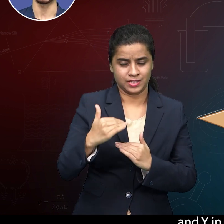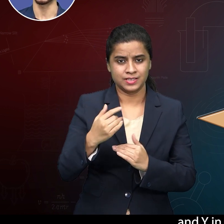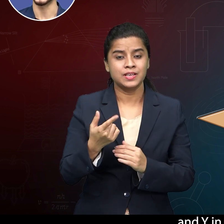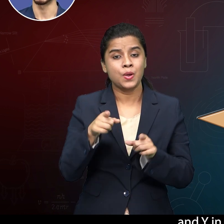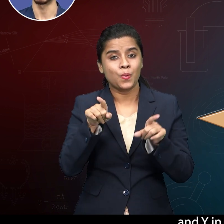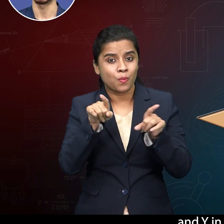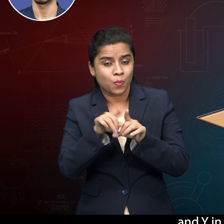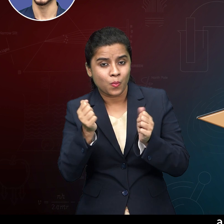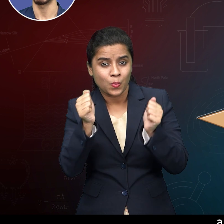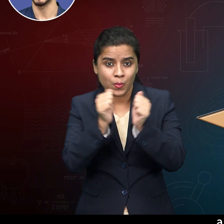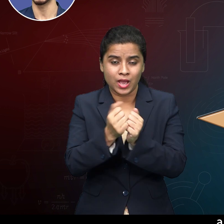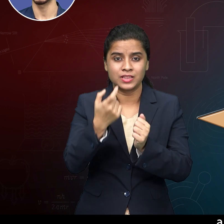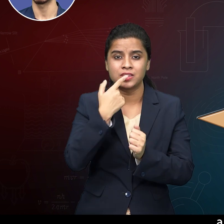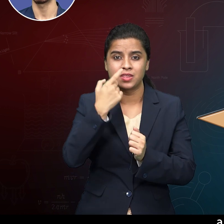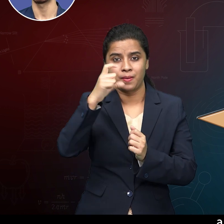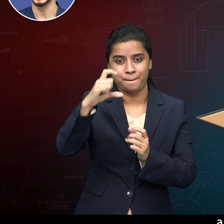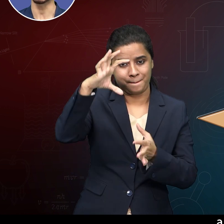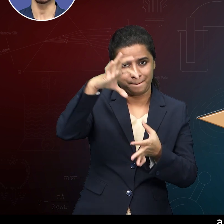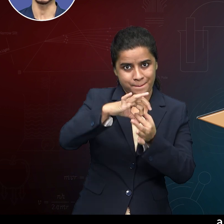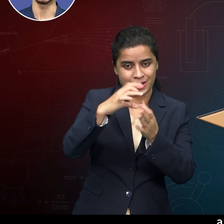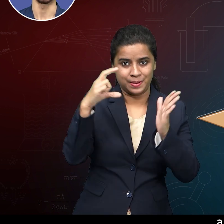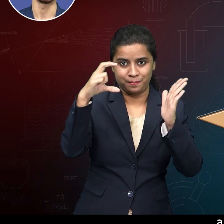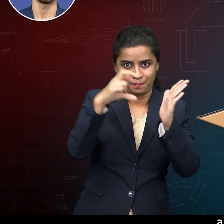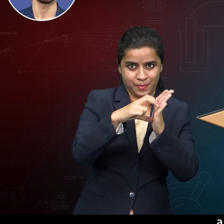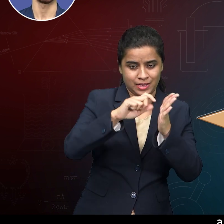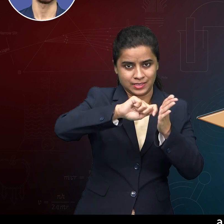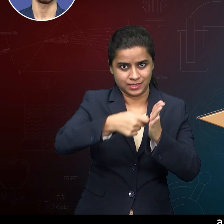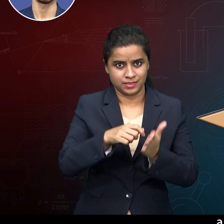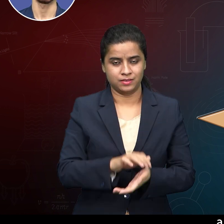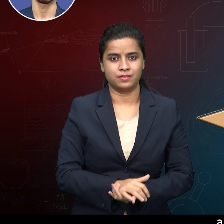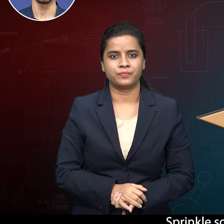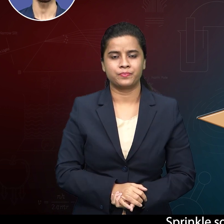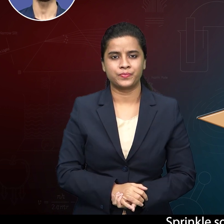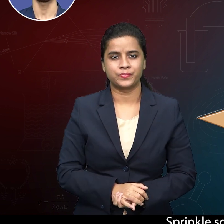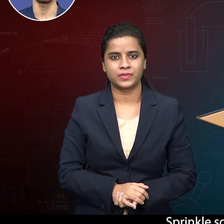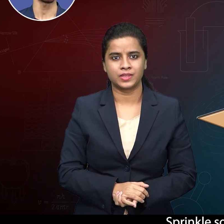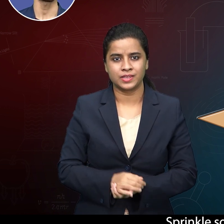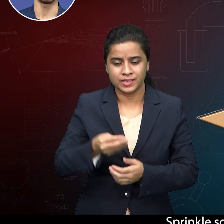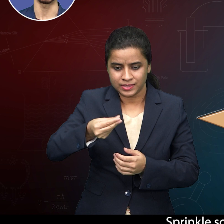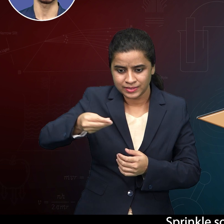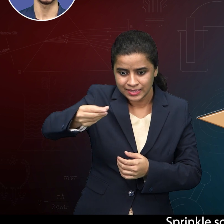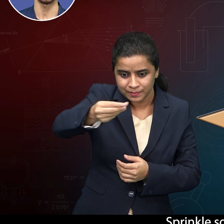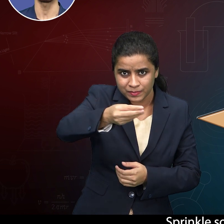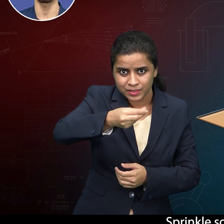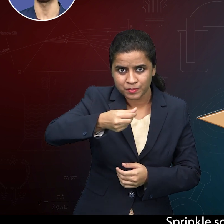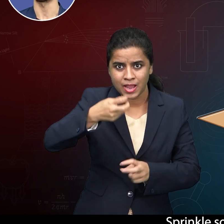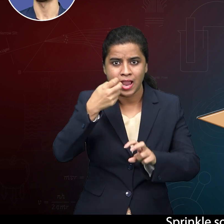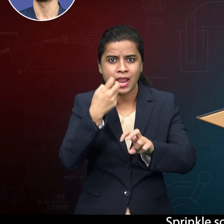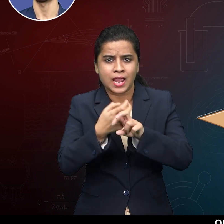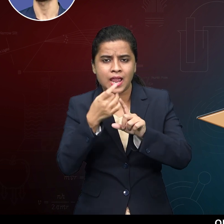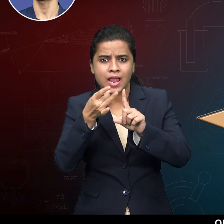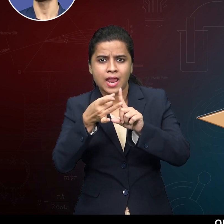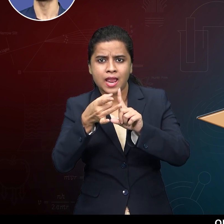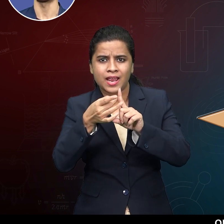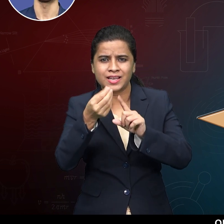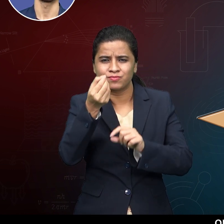the battery, a plug and a key. Sprinkle some iron fillings uniformly